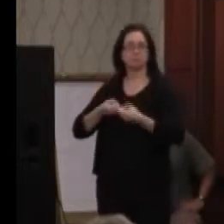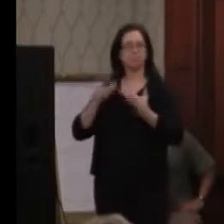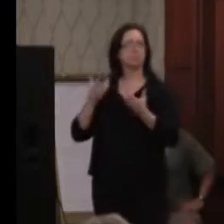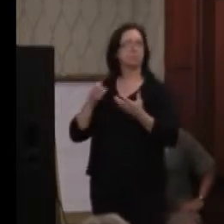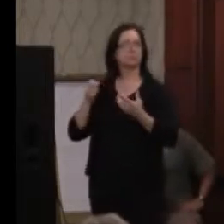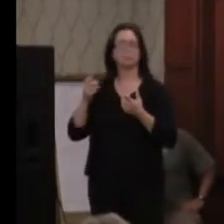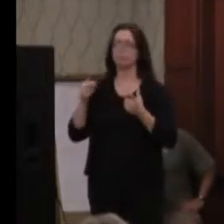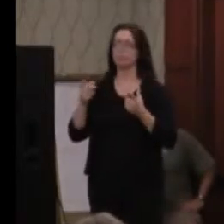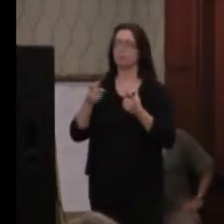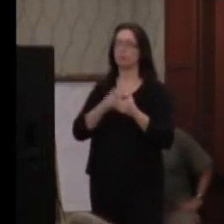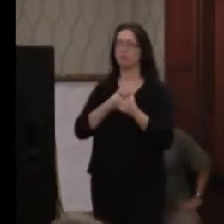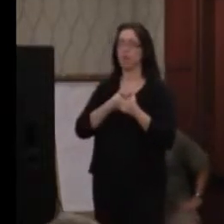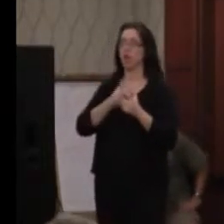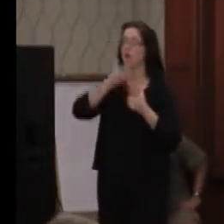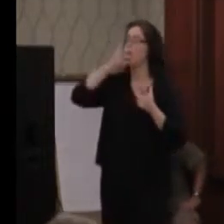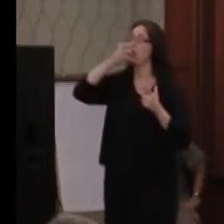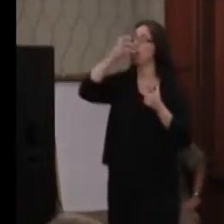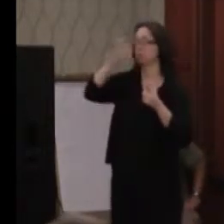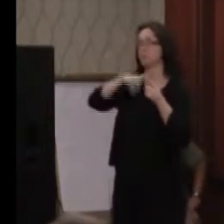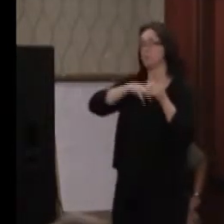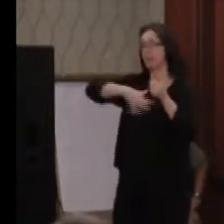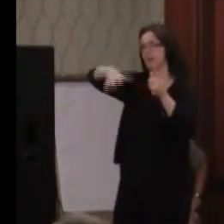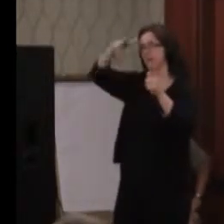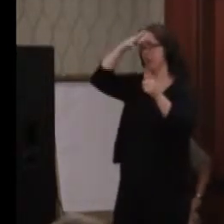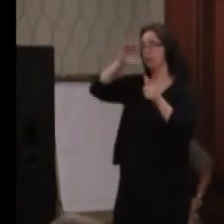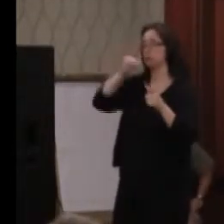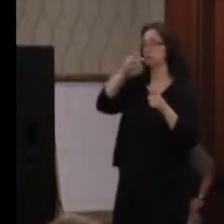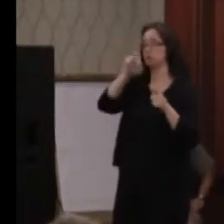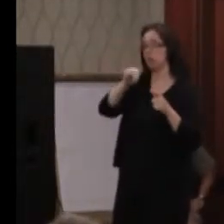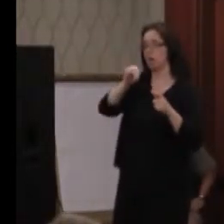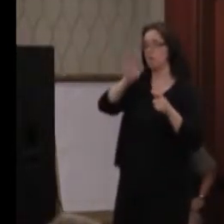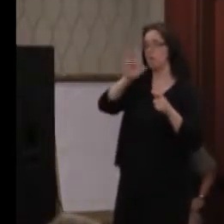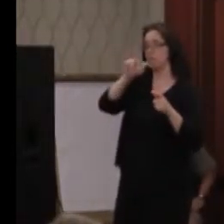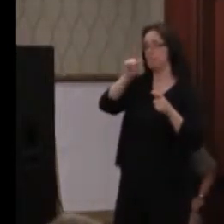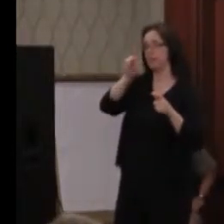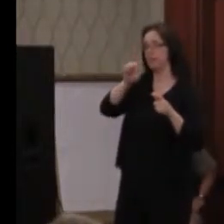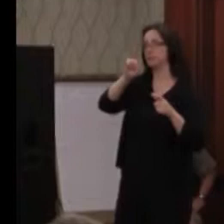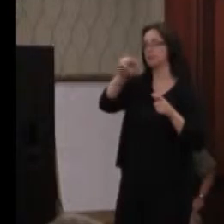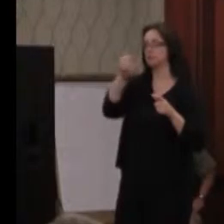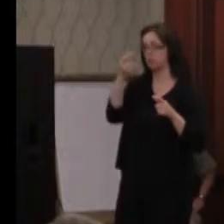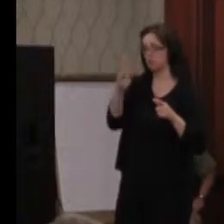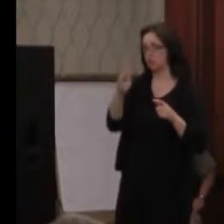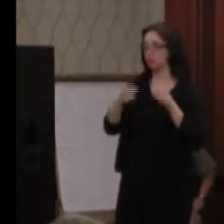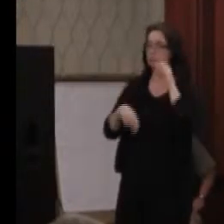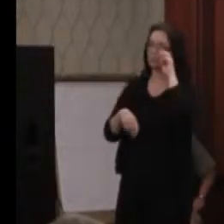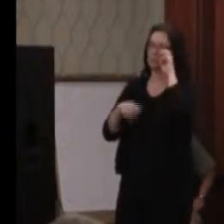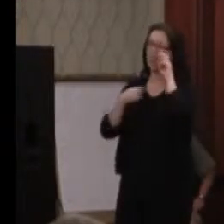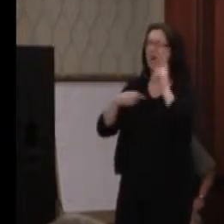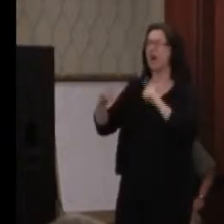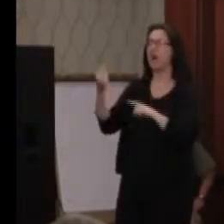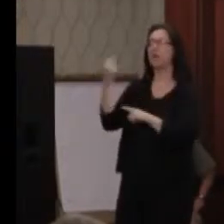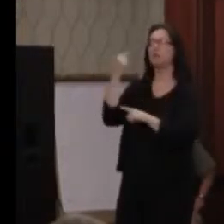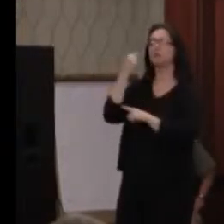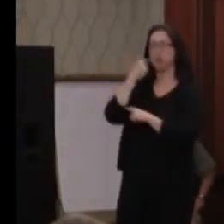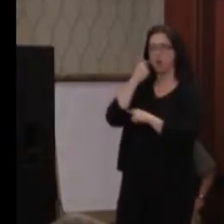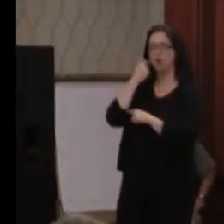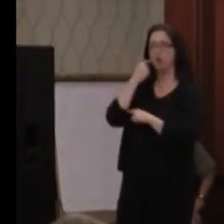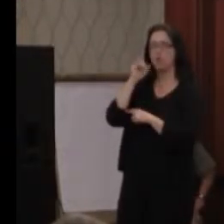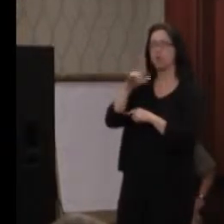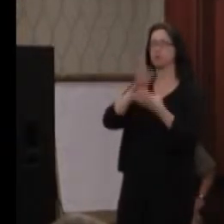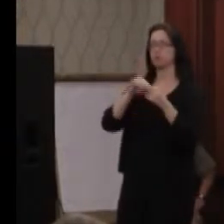So the first kudo goes out to my father, to John Blake Jr. I had heard of, you know,